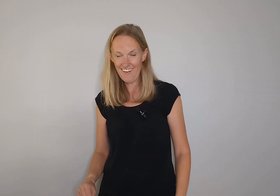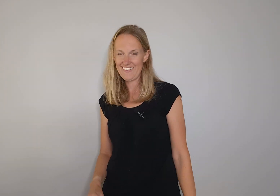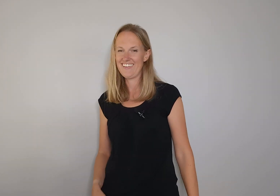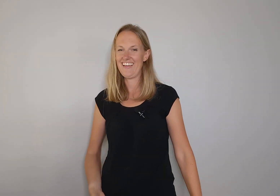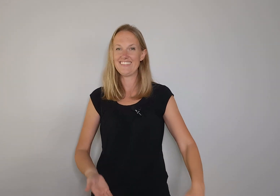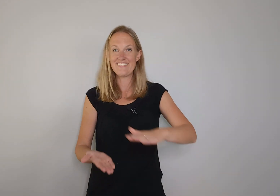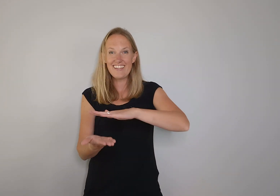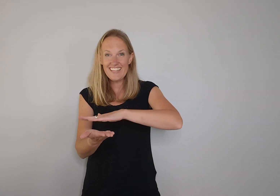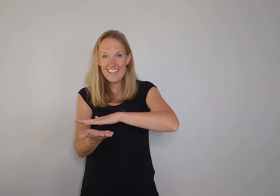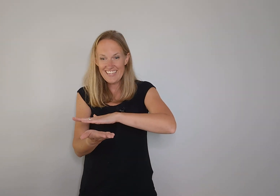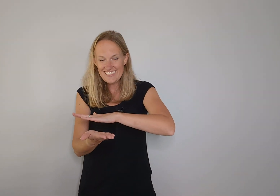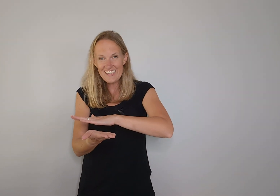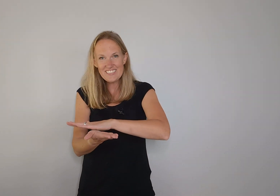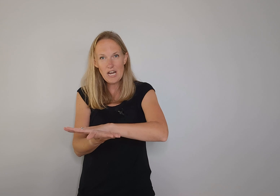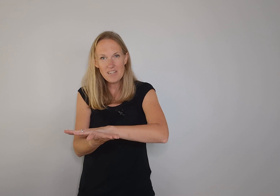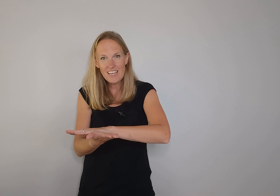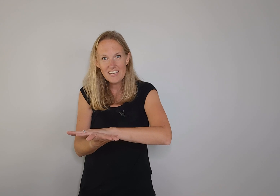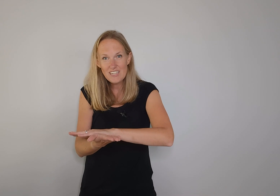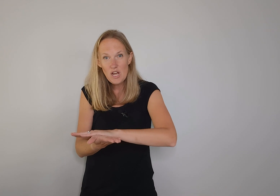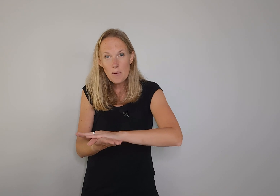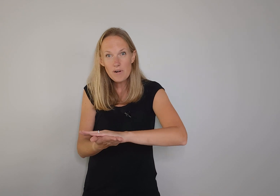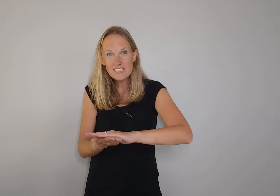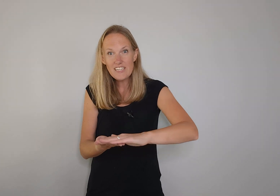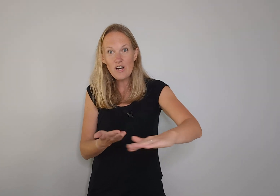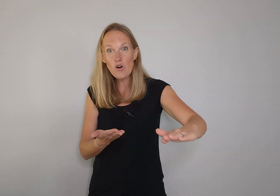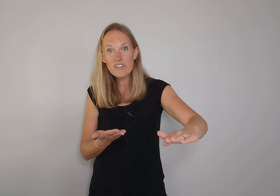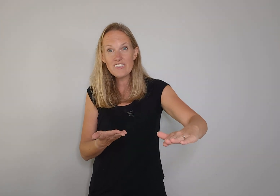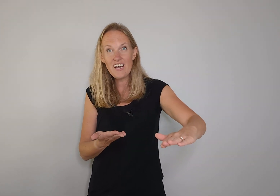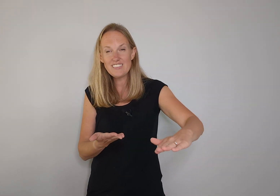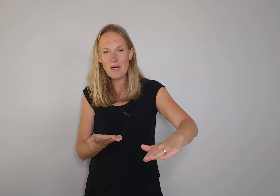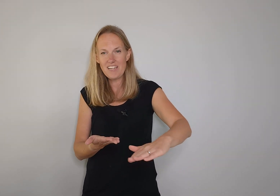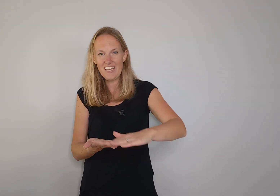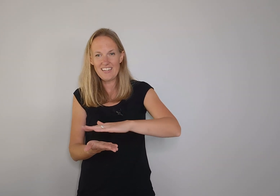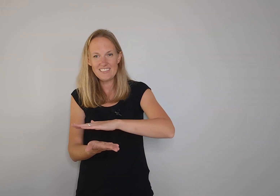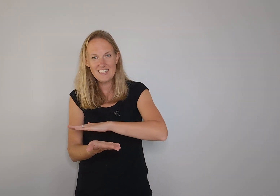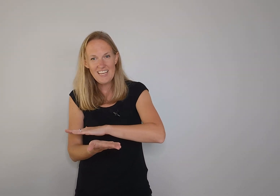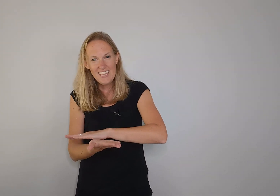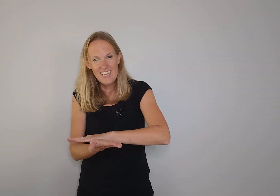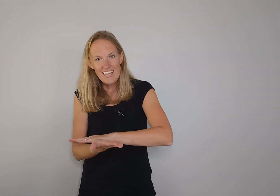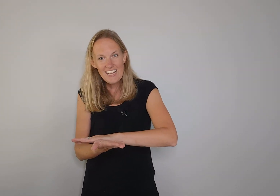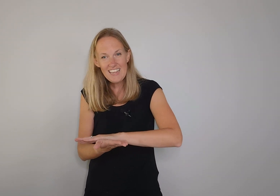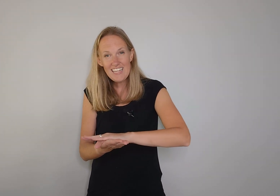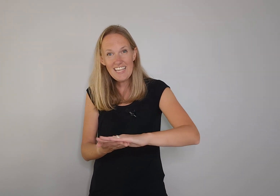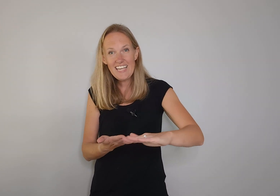God. Okay, so clean, taking your dominant hand, brushing it over your non-dominant hand.